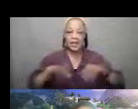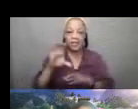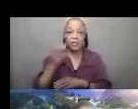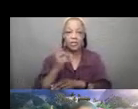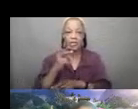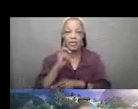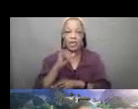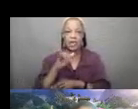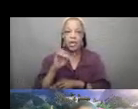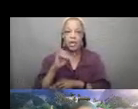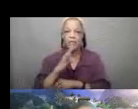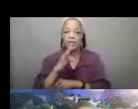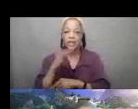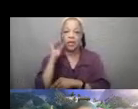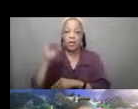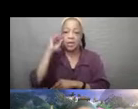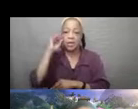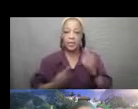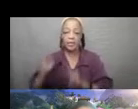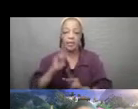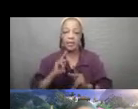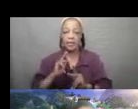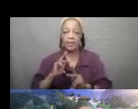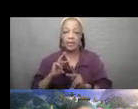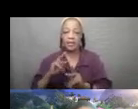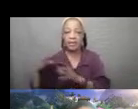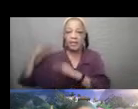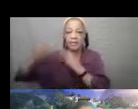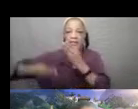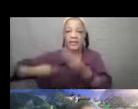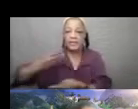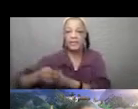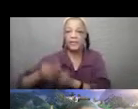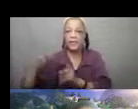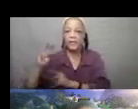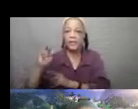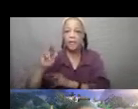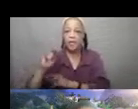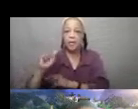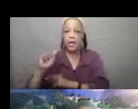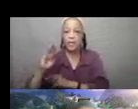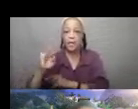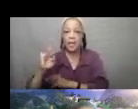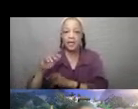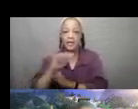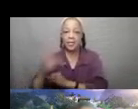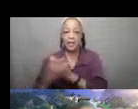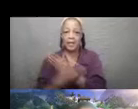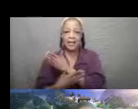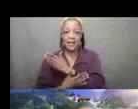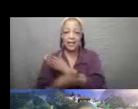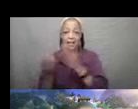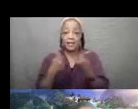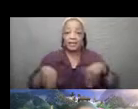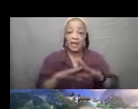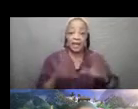Ohlone people, the successors of the sovereign Verona Band of Alameda County. This land was and continues